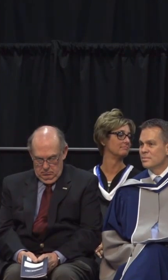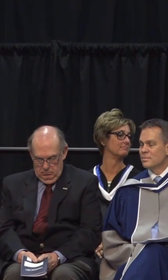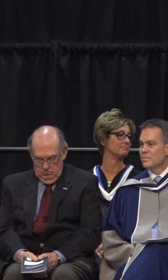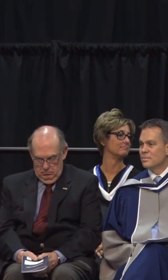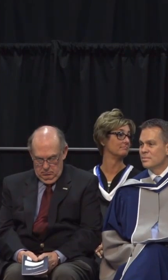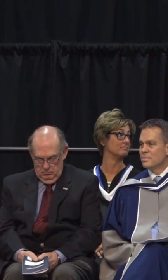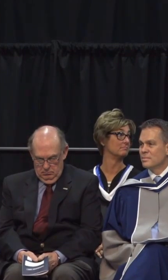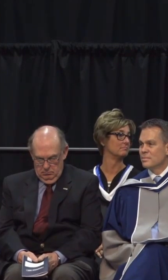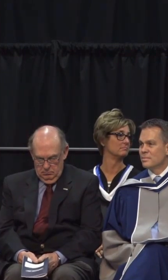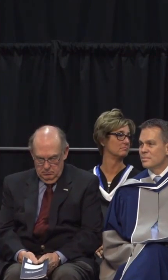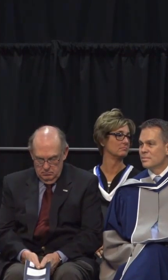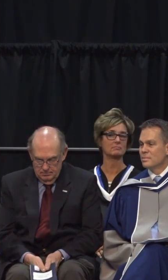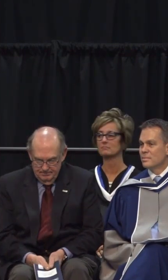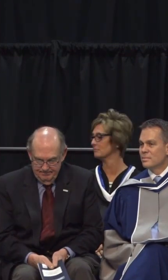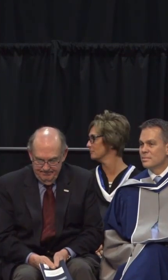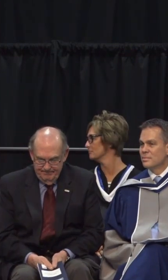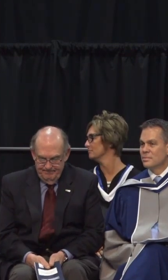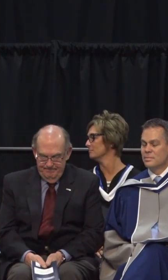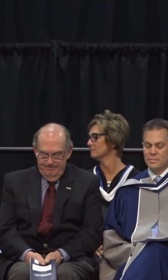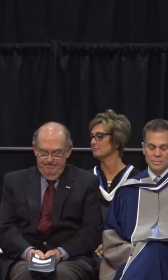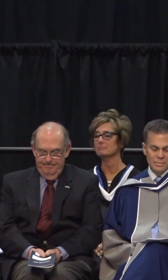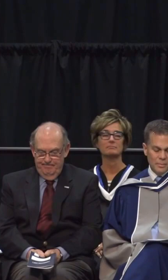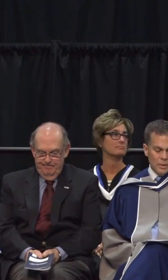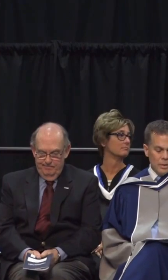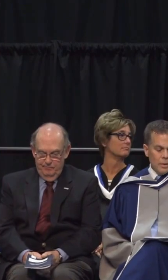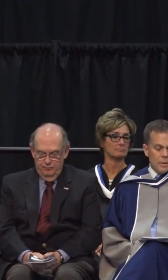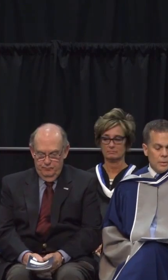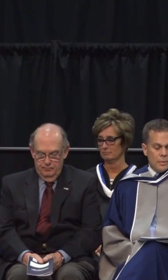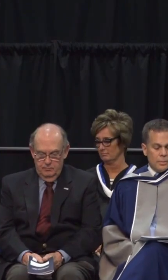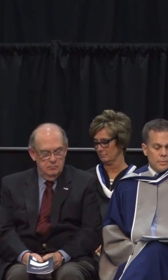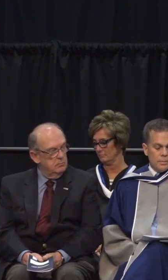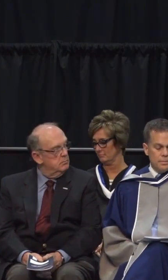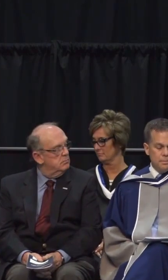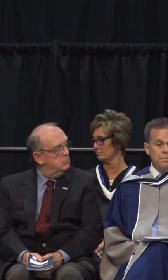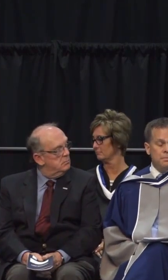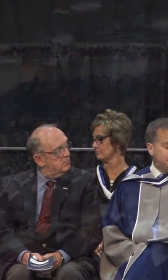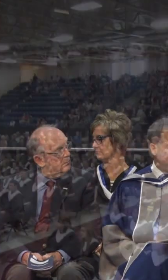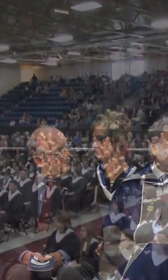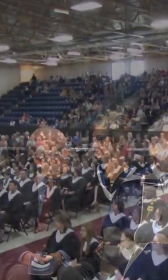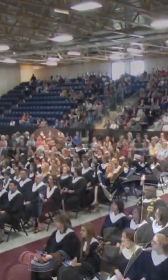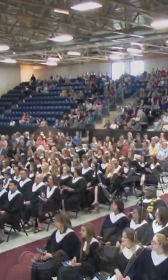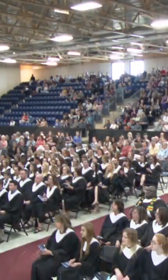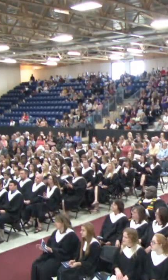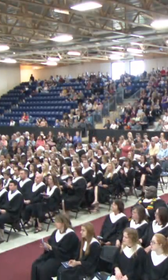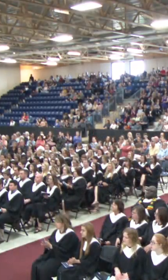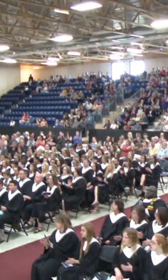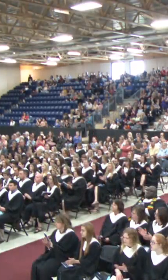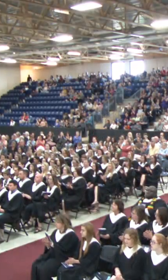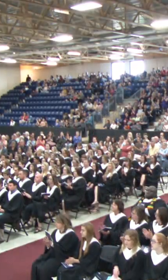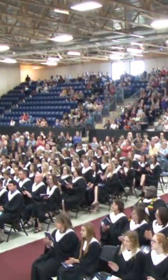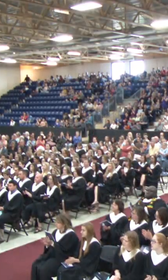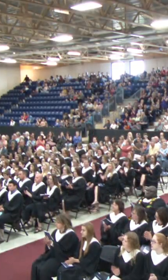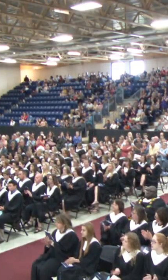Assistant Registrar, and our two very special interpreters. Can we have a round of applause for them, please?